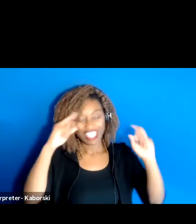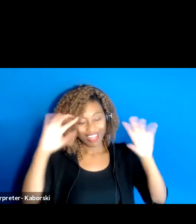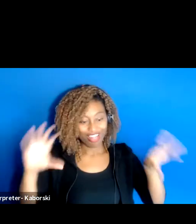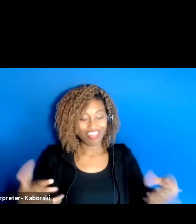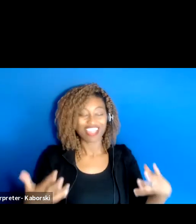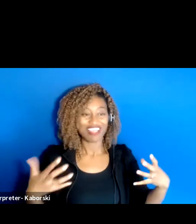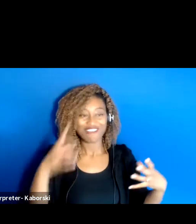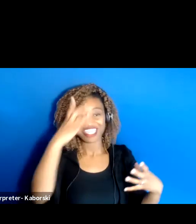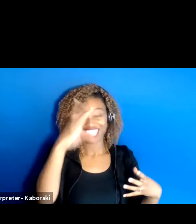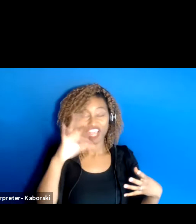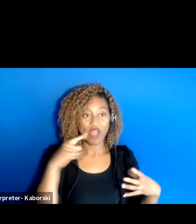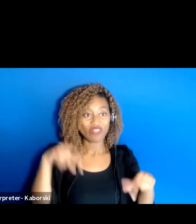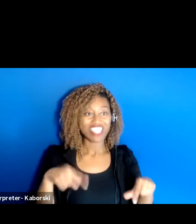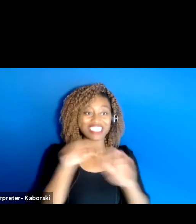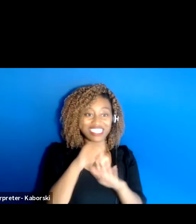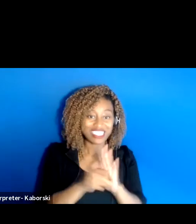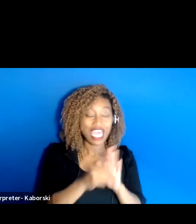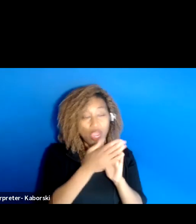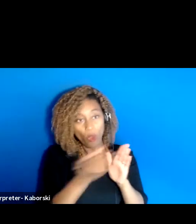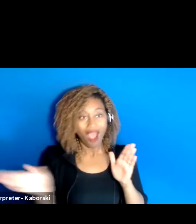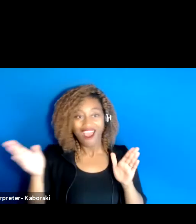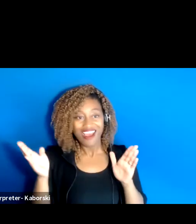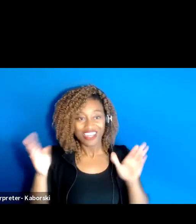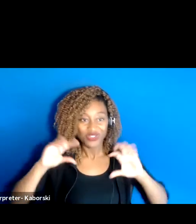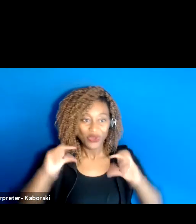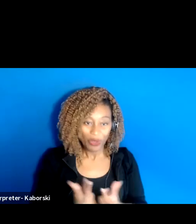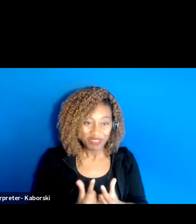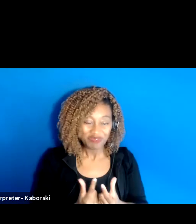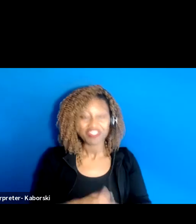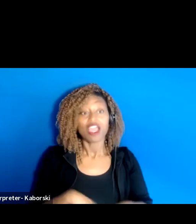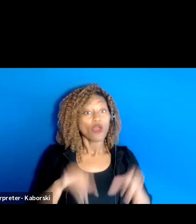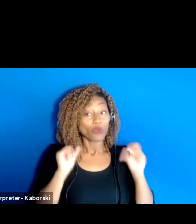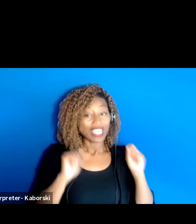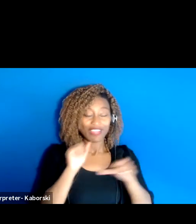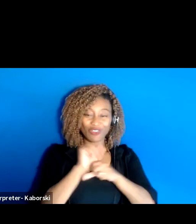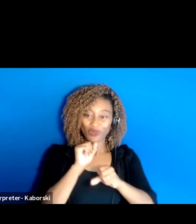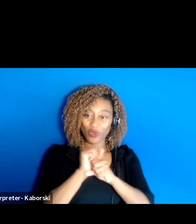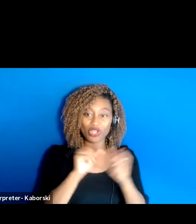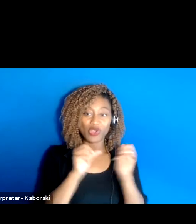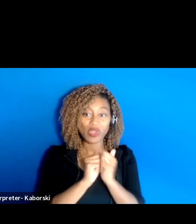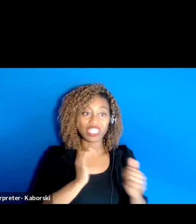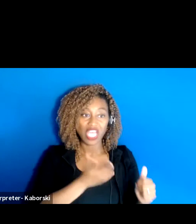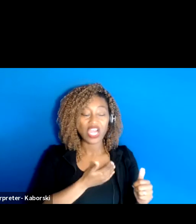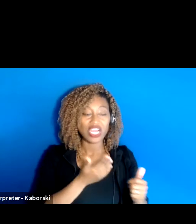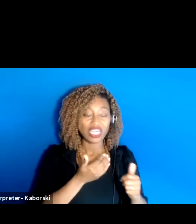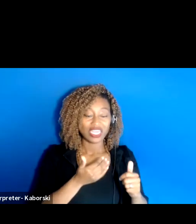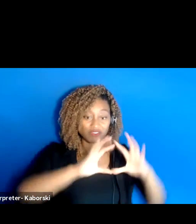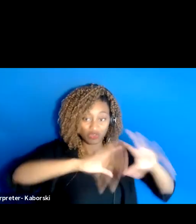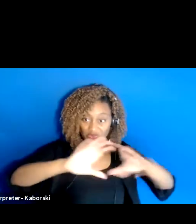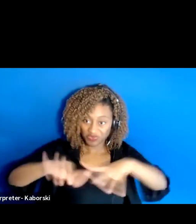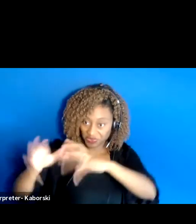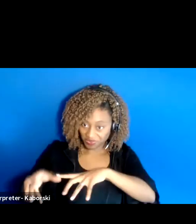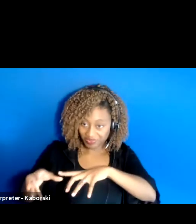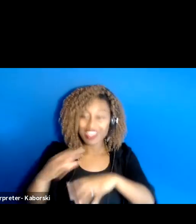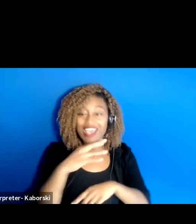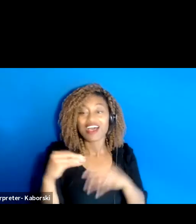the statewide group. And not only are we able to work with some of these entities, but some of our